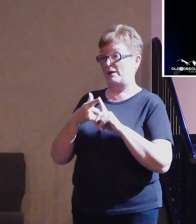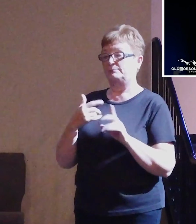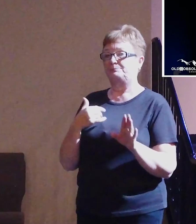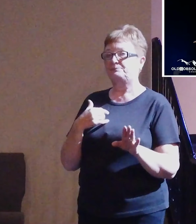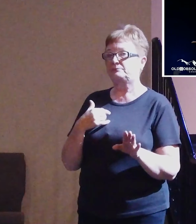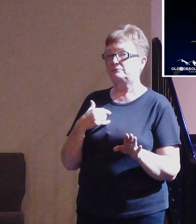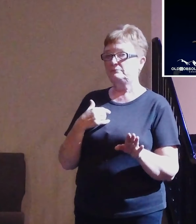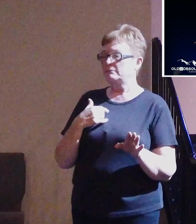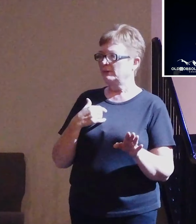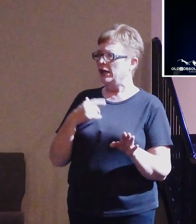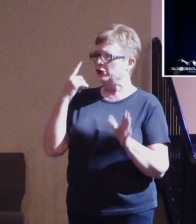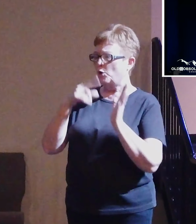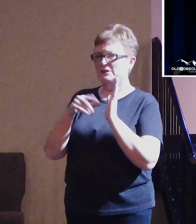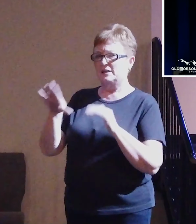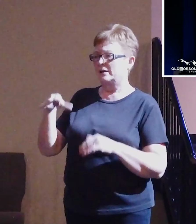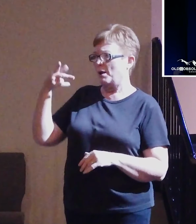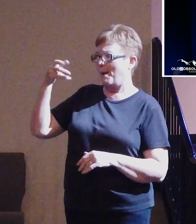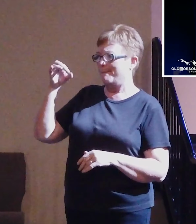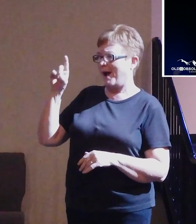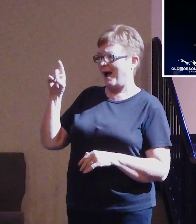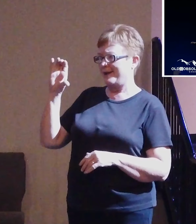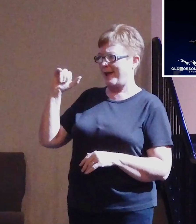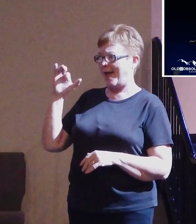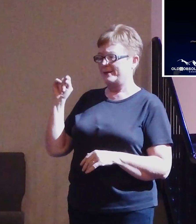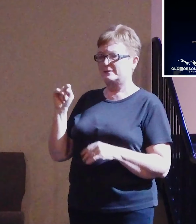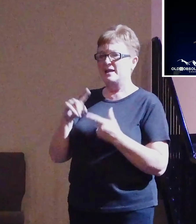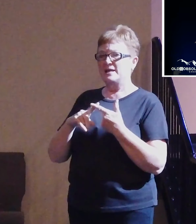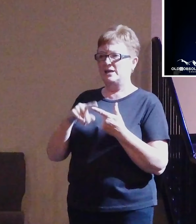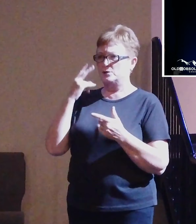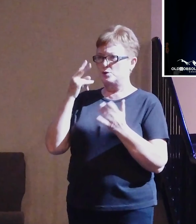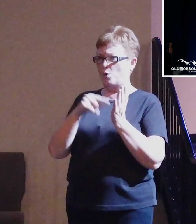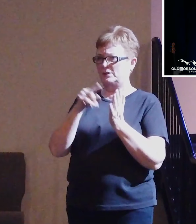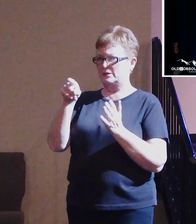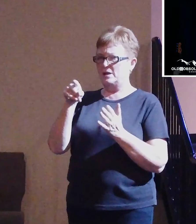mentioned in one of his podcasts that when he is watching